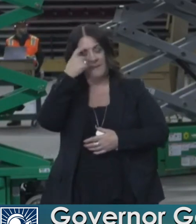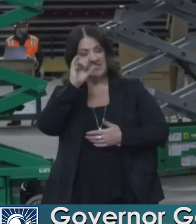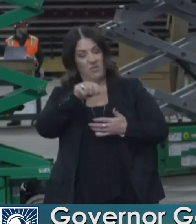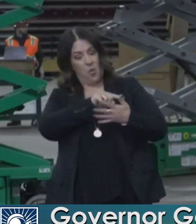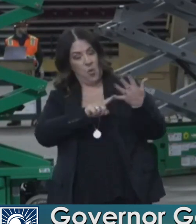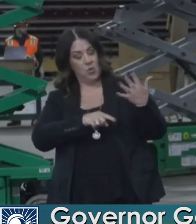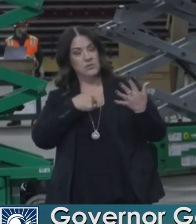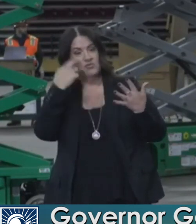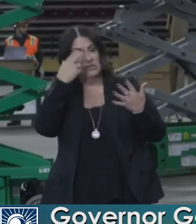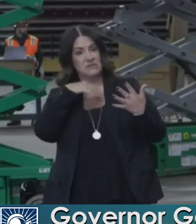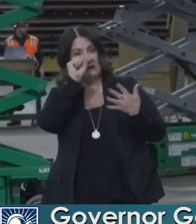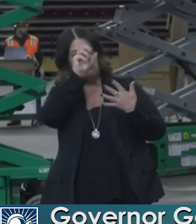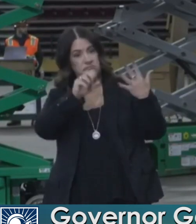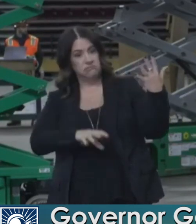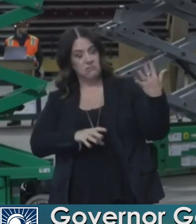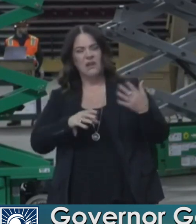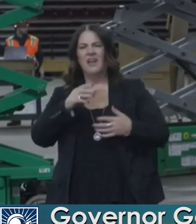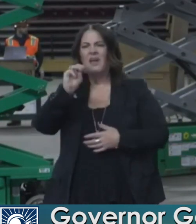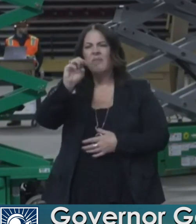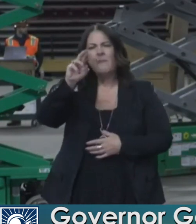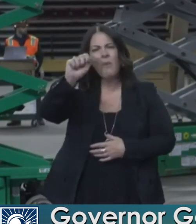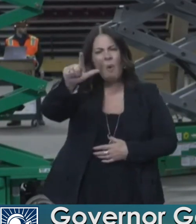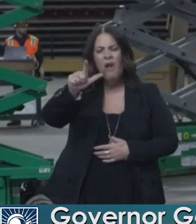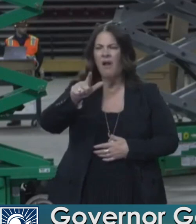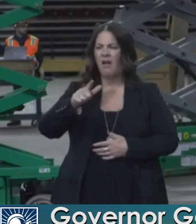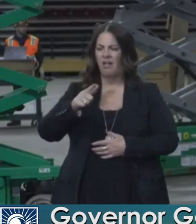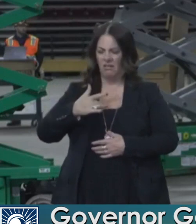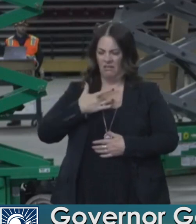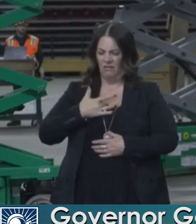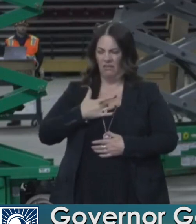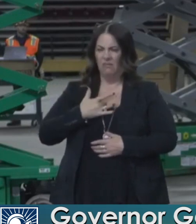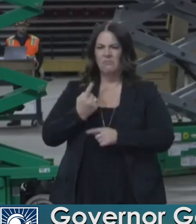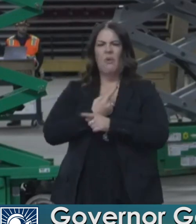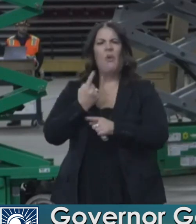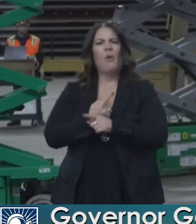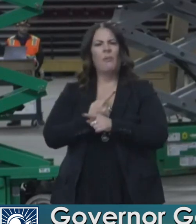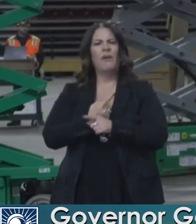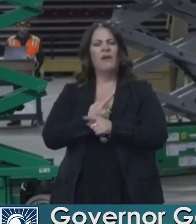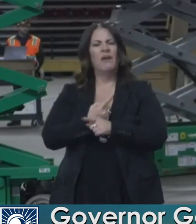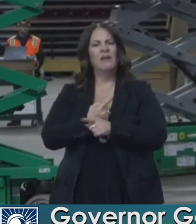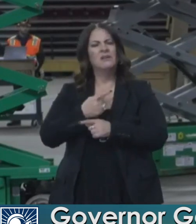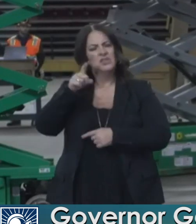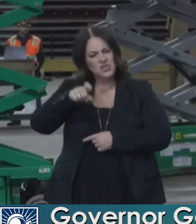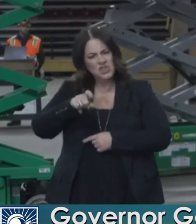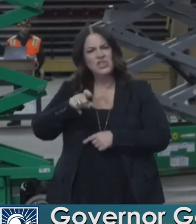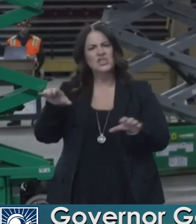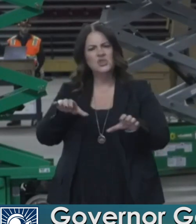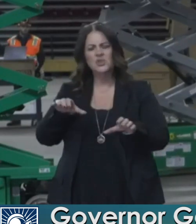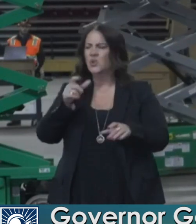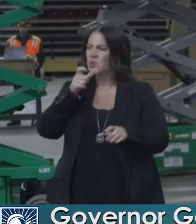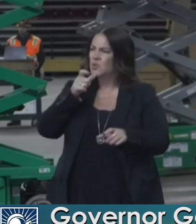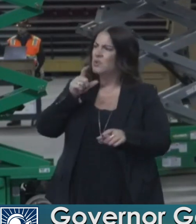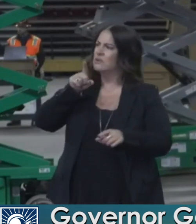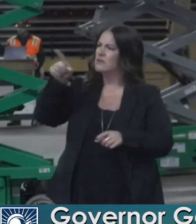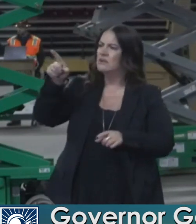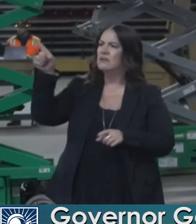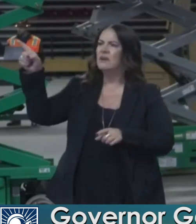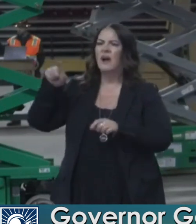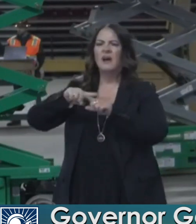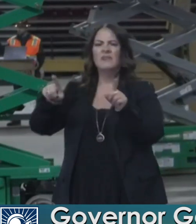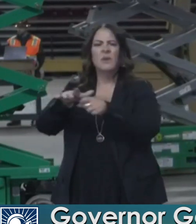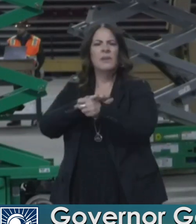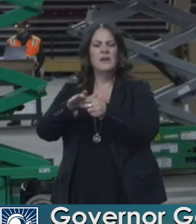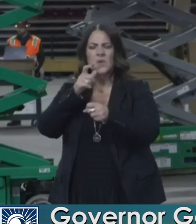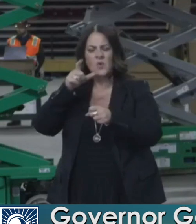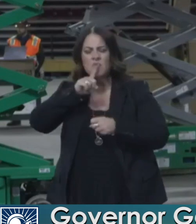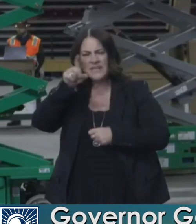responsibility, the moral and ethical responsibility of providing resources in real time to those most in need. That's why we thought it